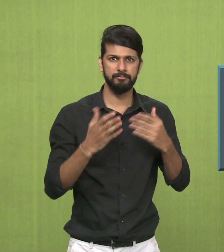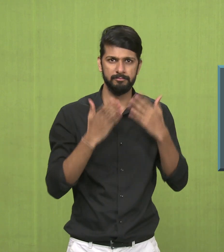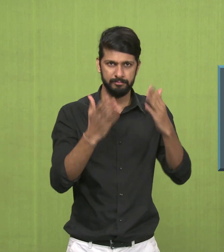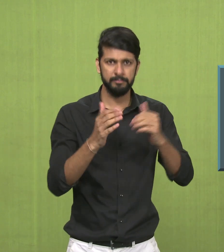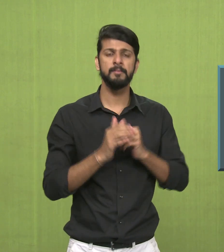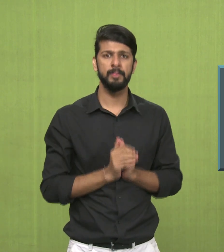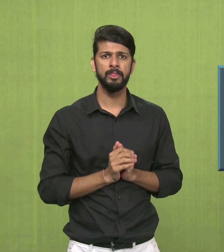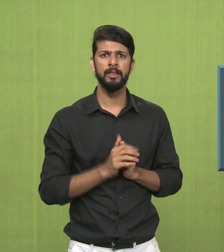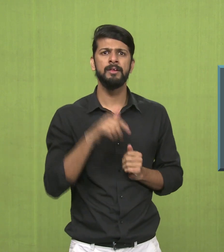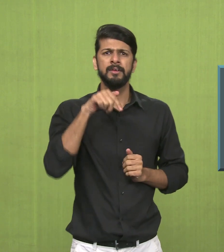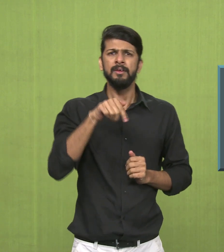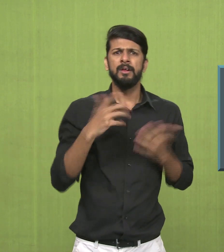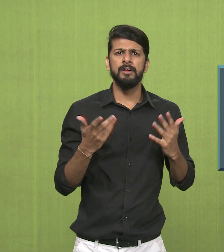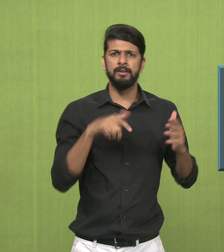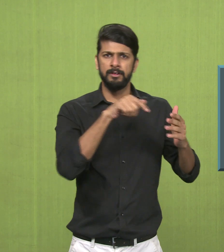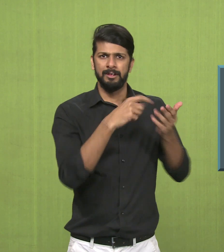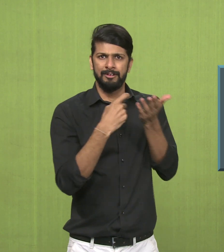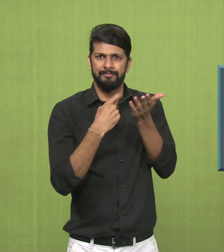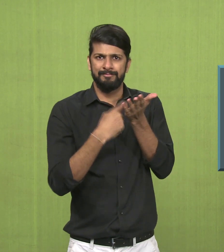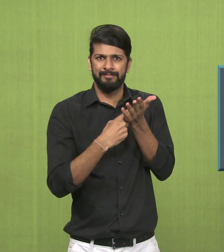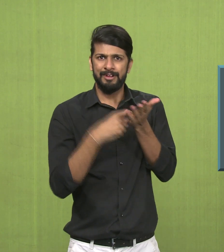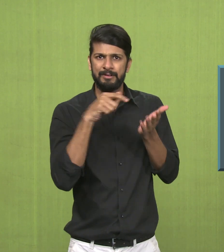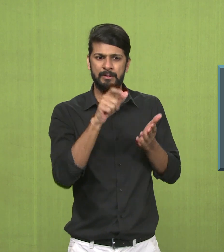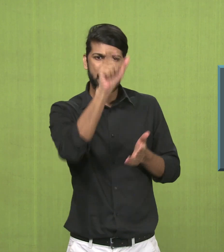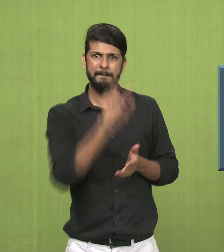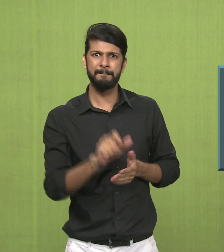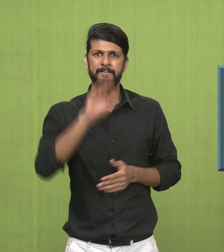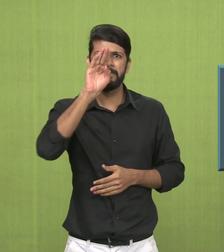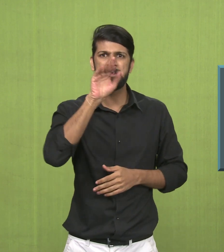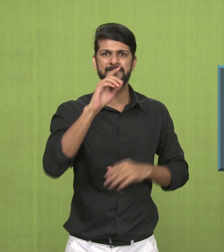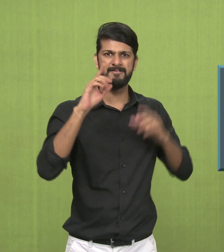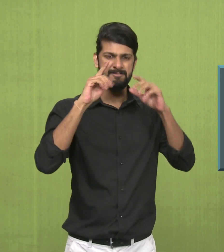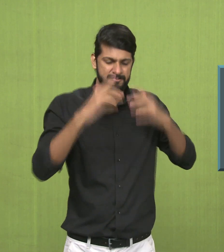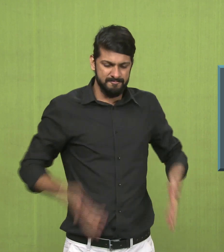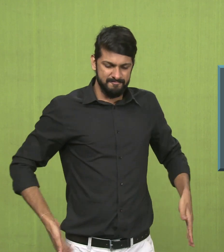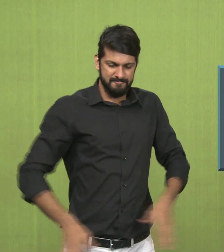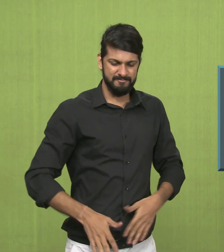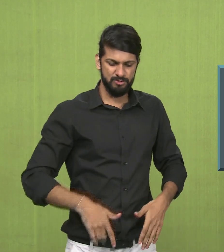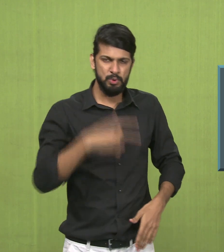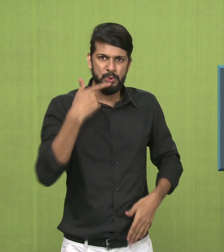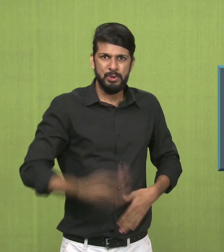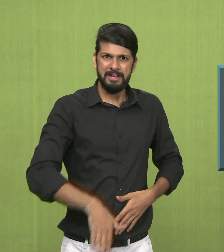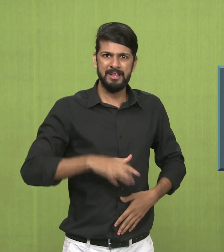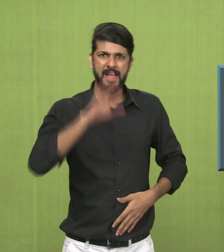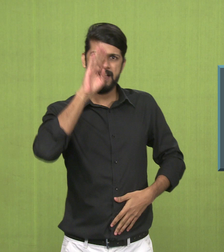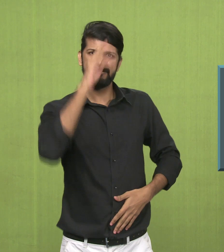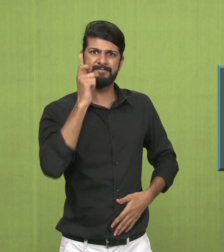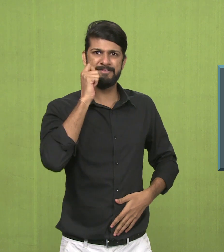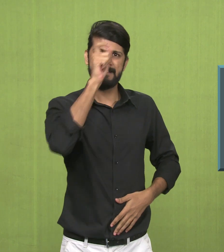Description of Jatayu Vadham painting. This painting depicts